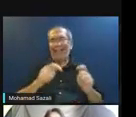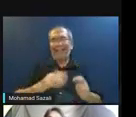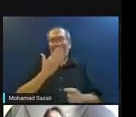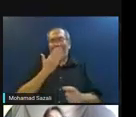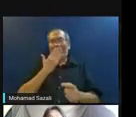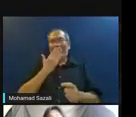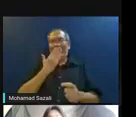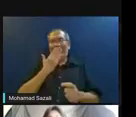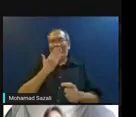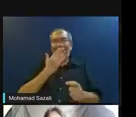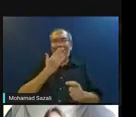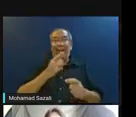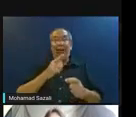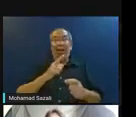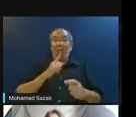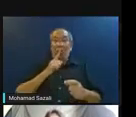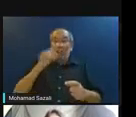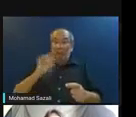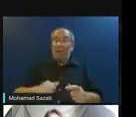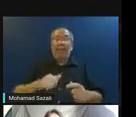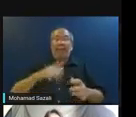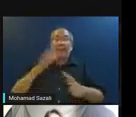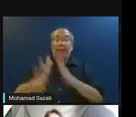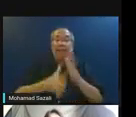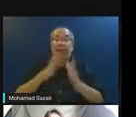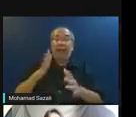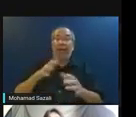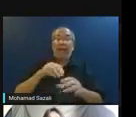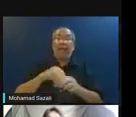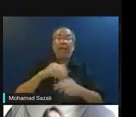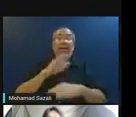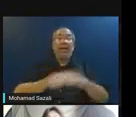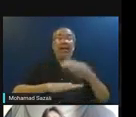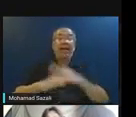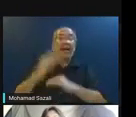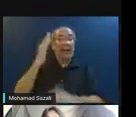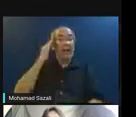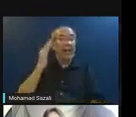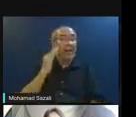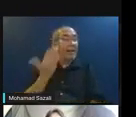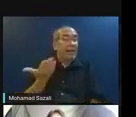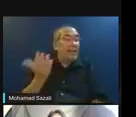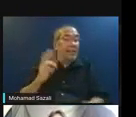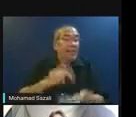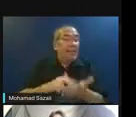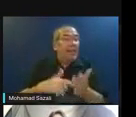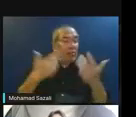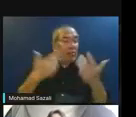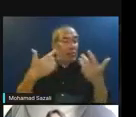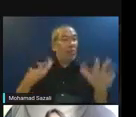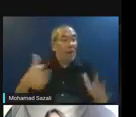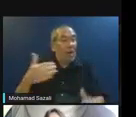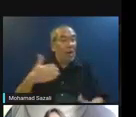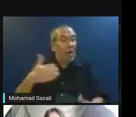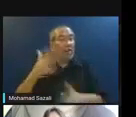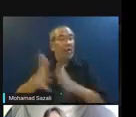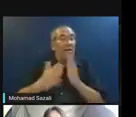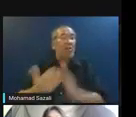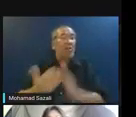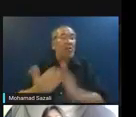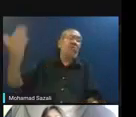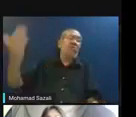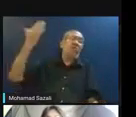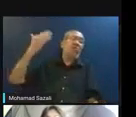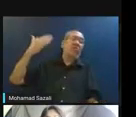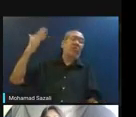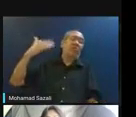should we not try as dumb, actually, do to make signs with our hand, head, person